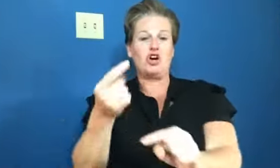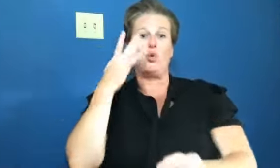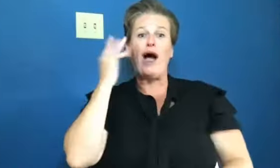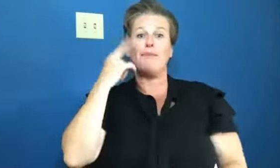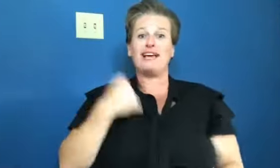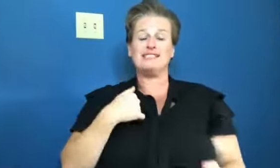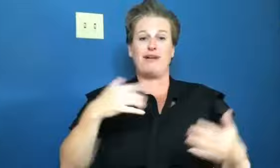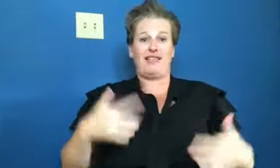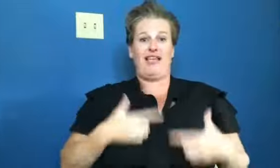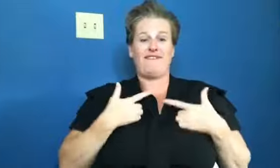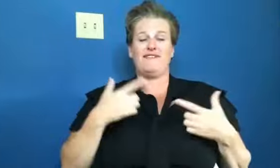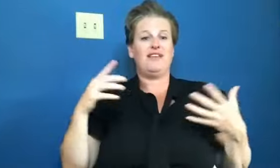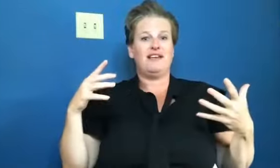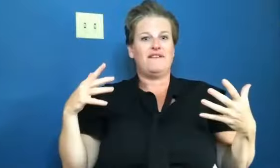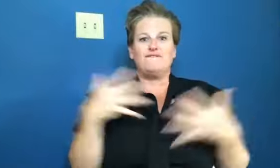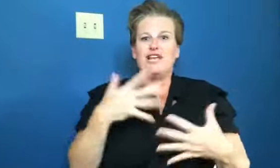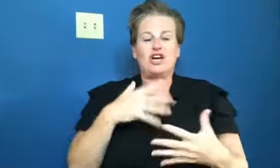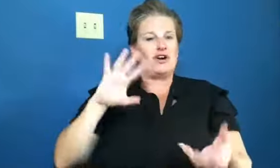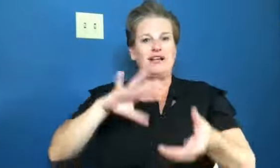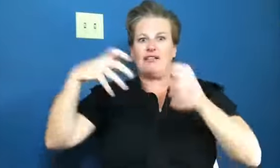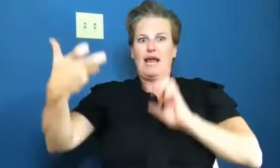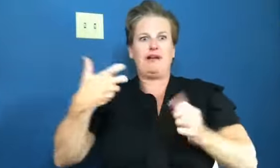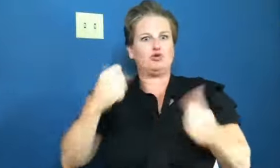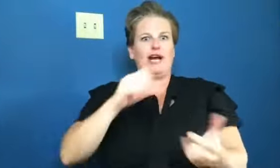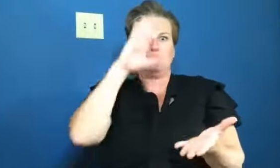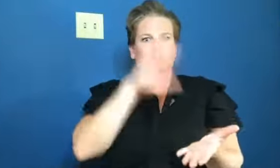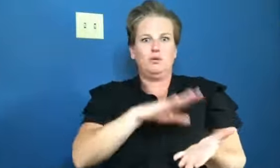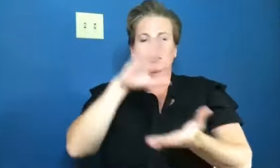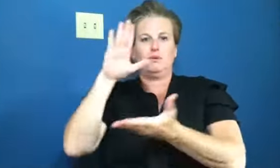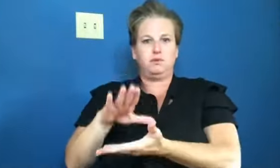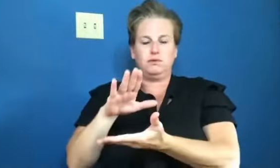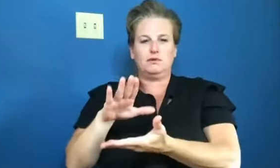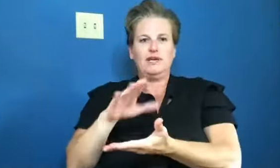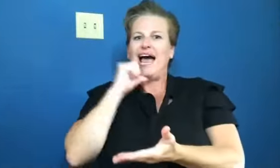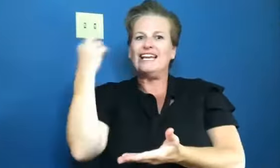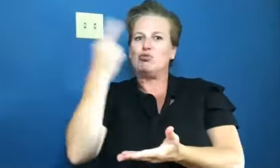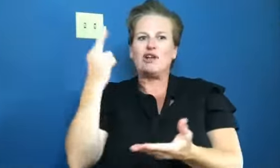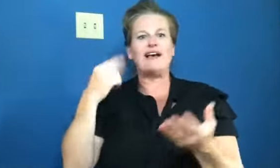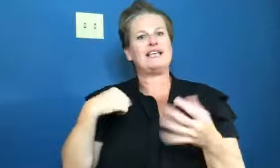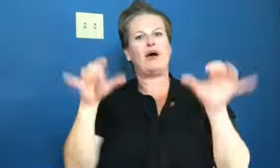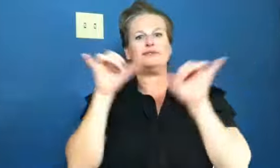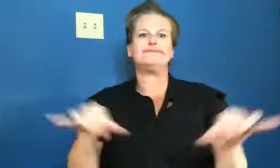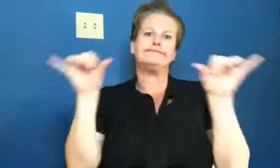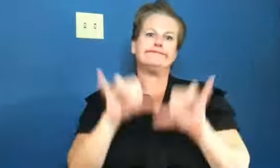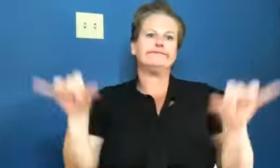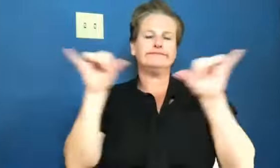life. I had no idea that I was stuck in a pattern for which I couldn't change on my own. You know, I tried to sponsor